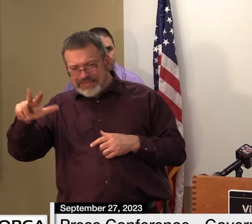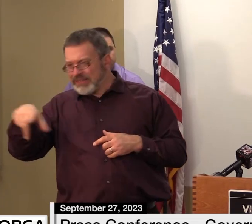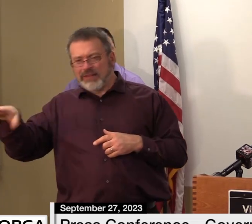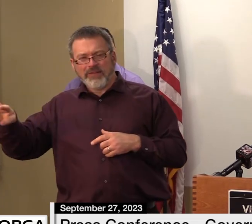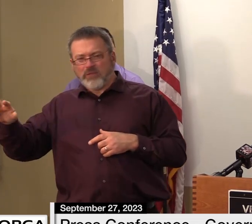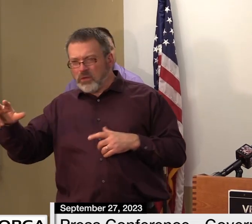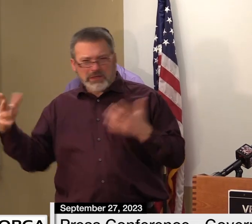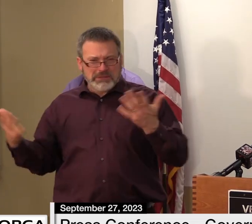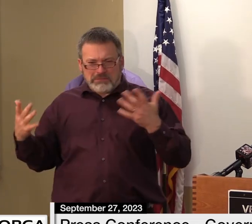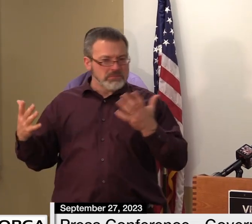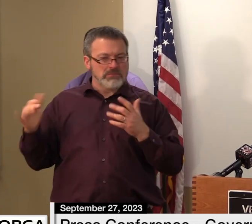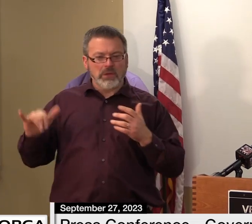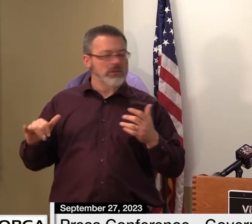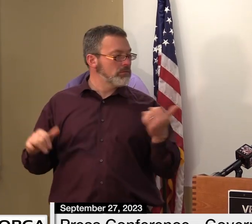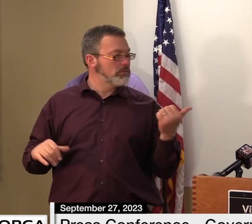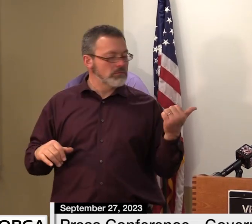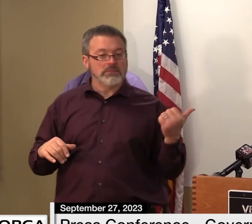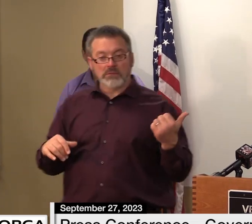with,